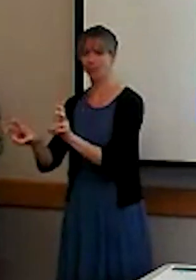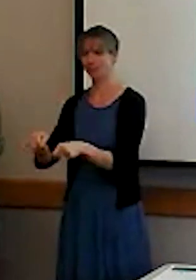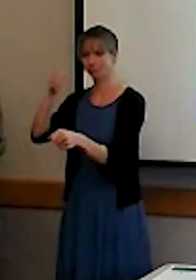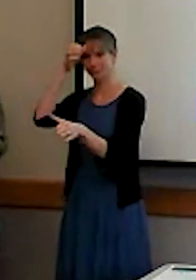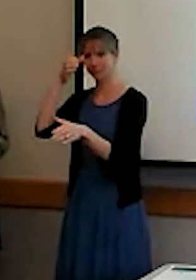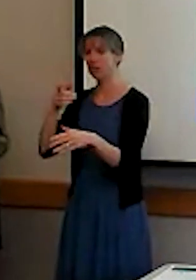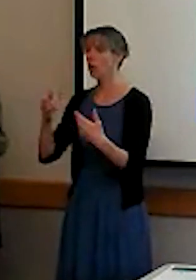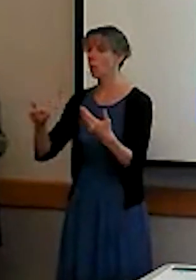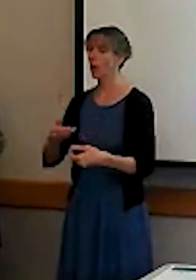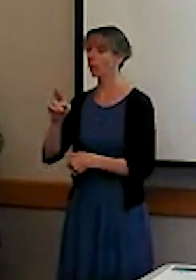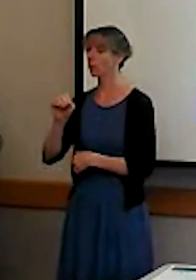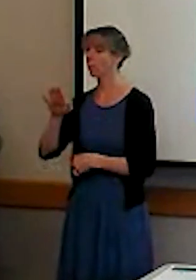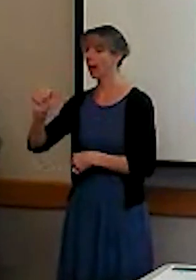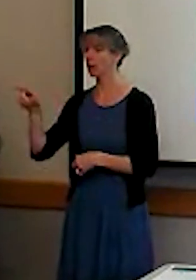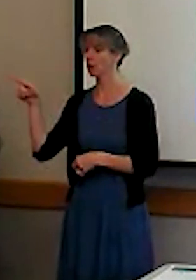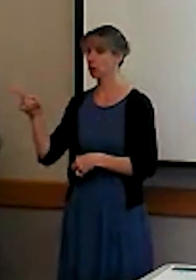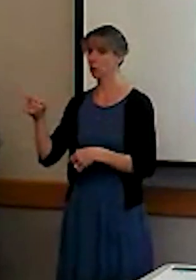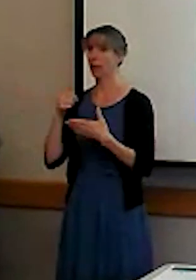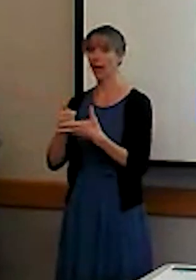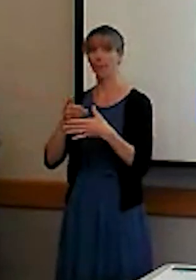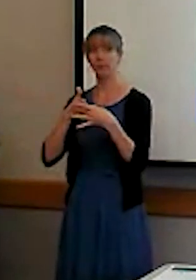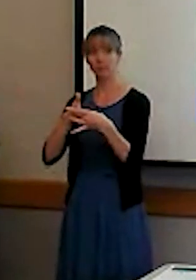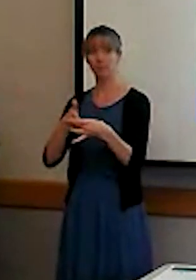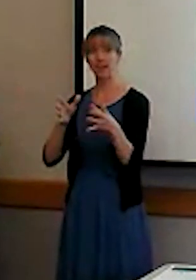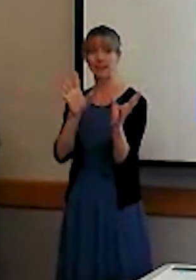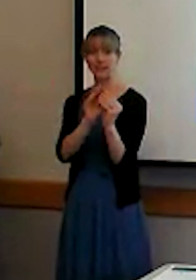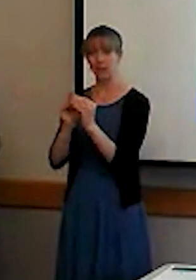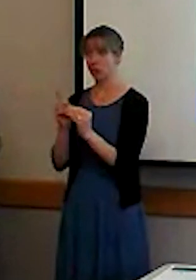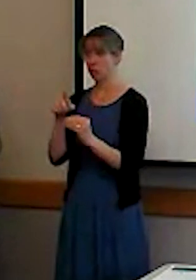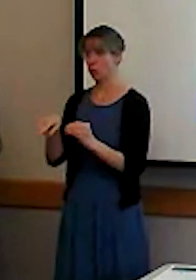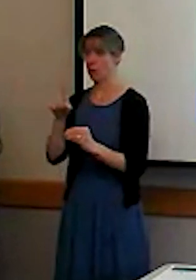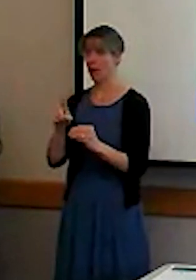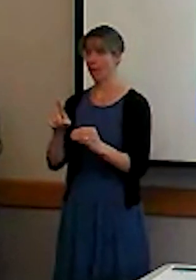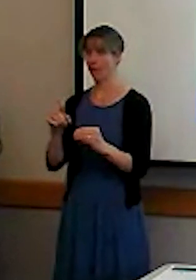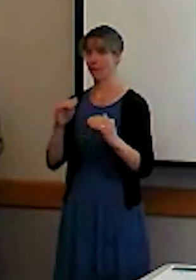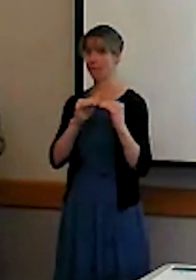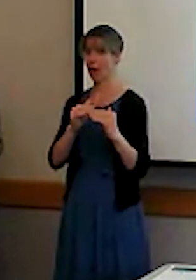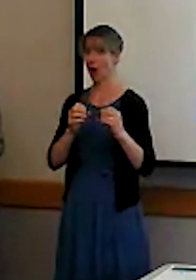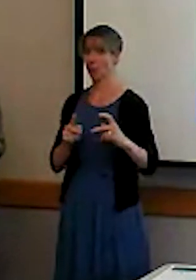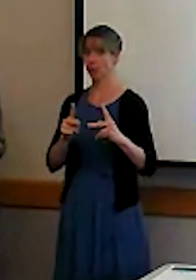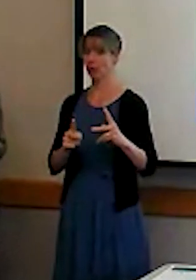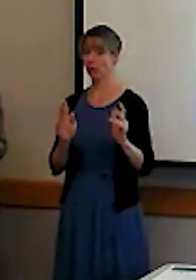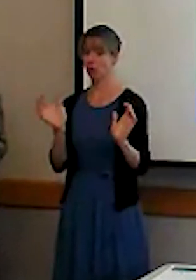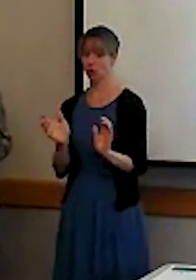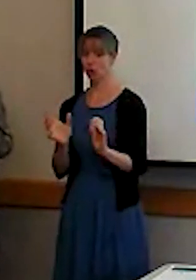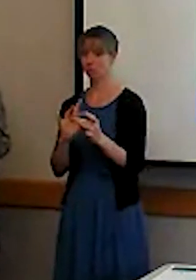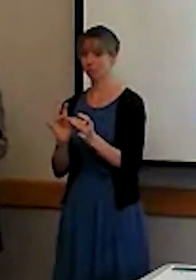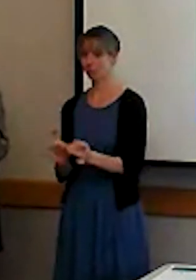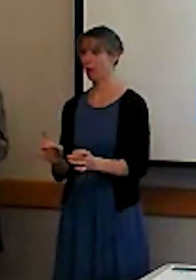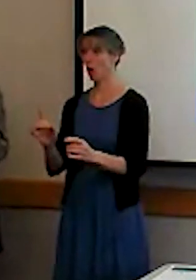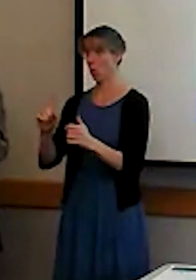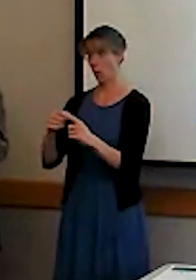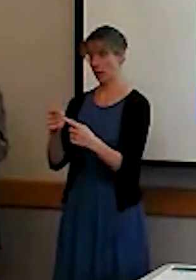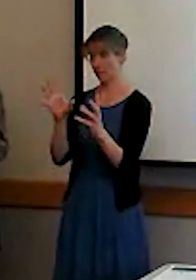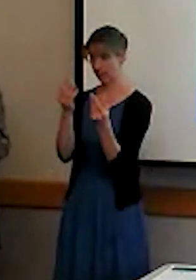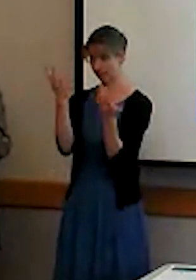So welcome, Rebecca, and she's going to help moderate the session so everybody gets a fair chance at talking. One last thing I'll say, as